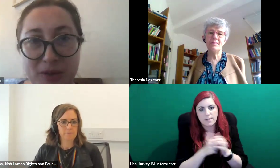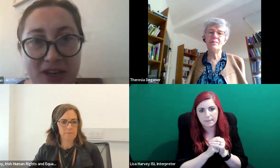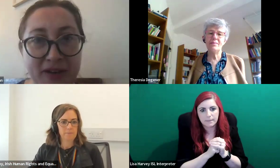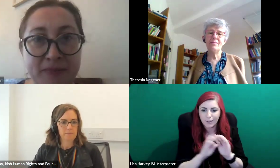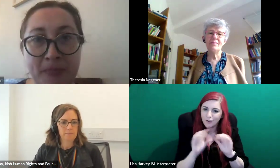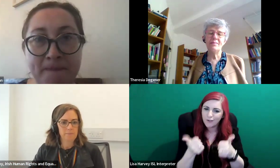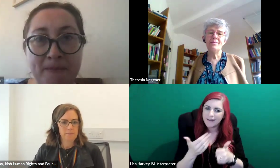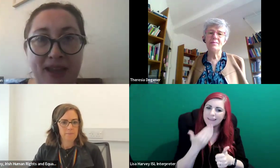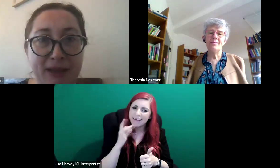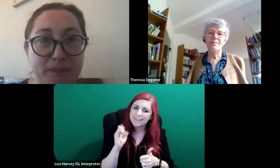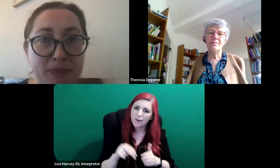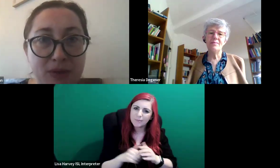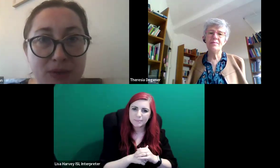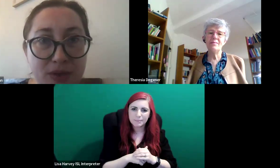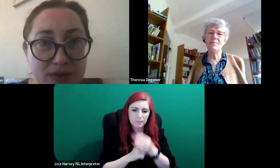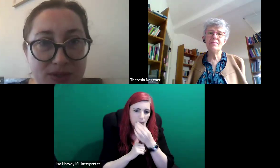great. Thanks very much, Karen.